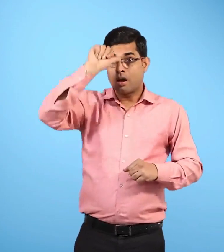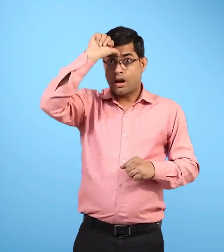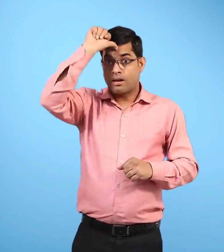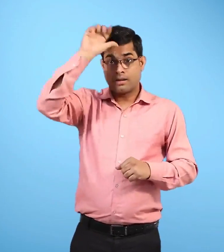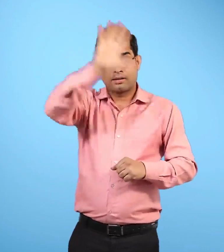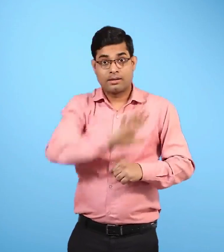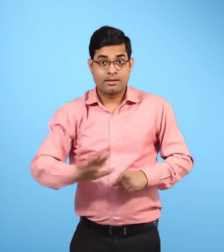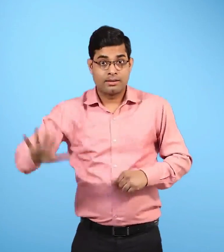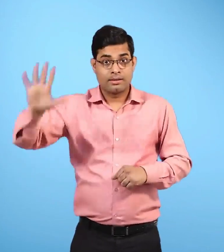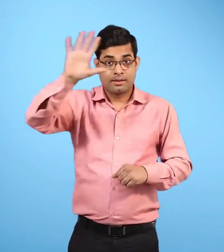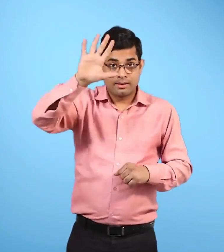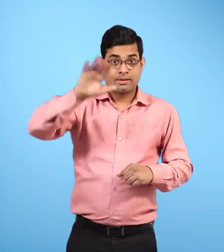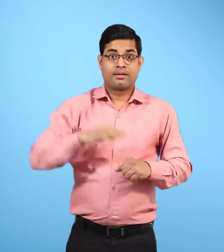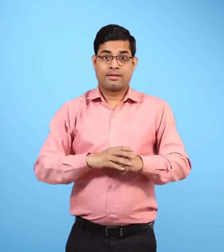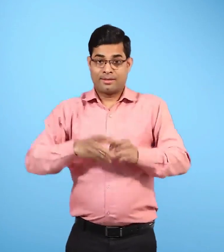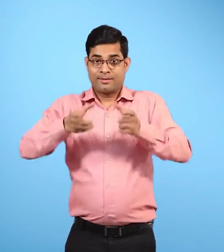the Indian Council of Child Welfare